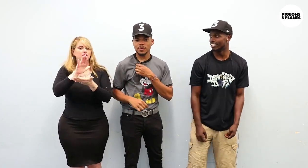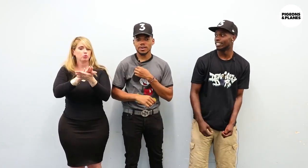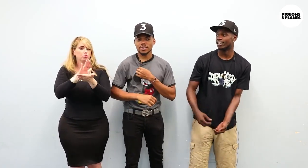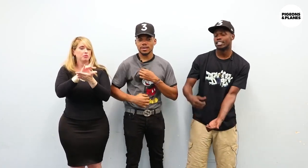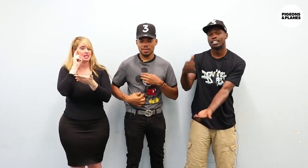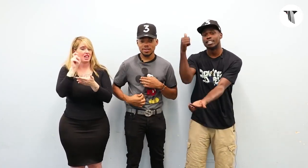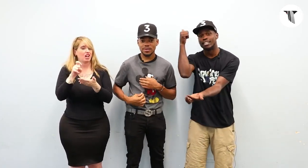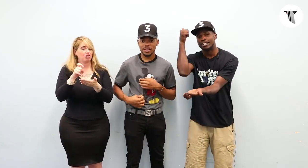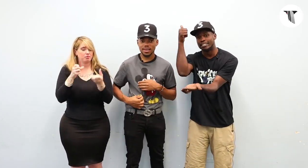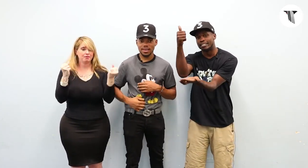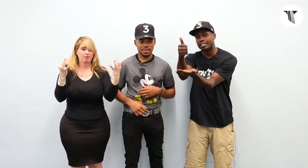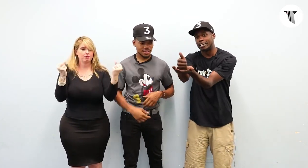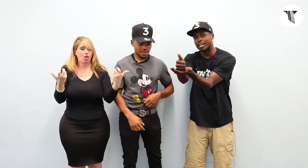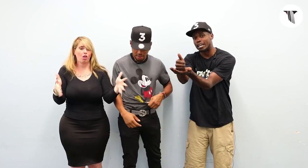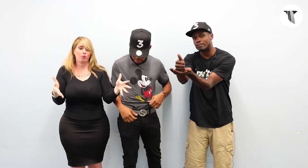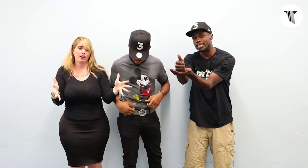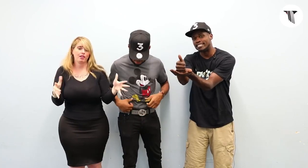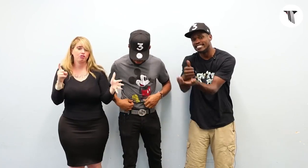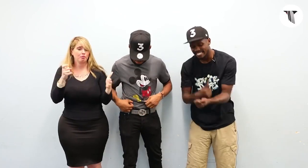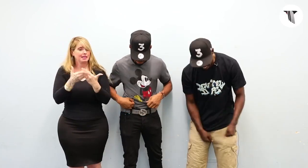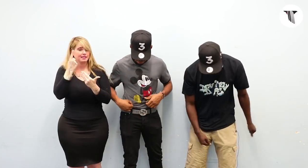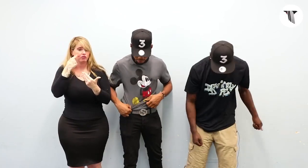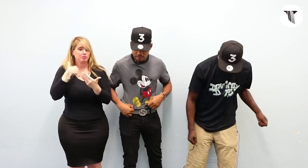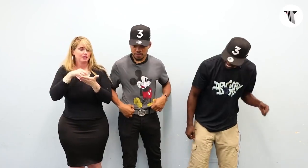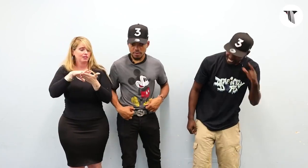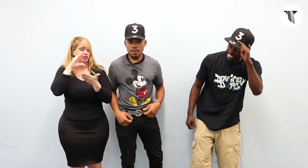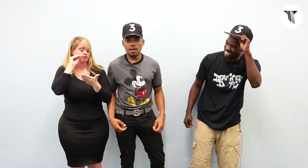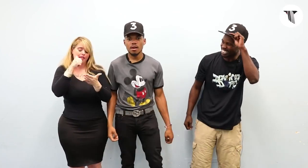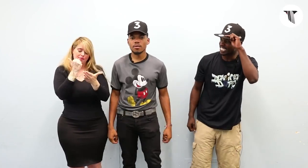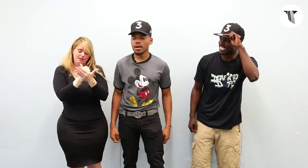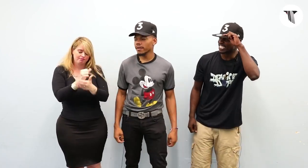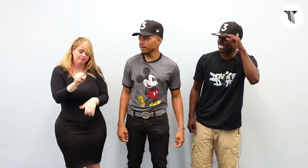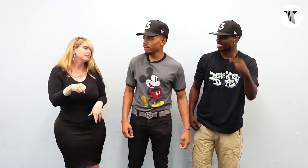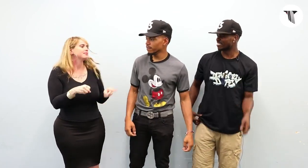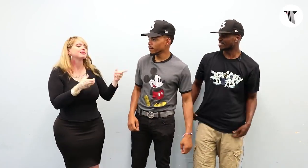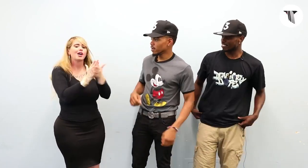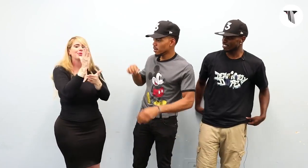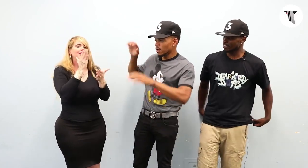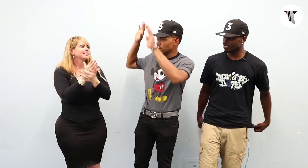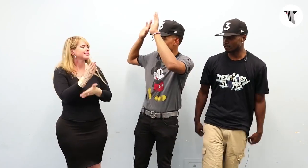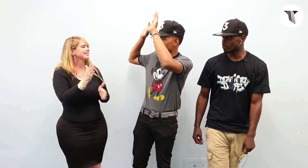better at learning that. Amen. All right. Up top.